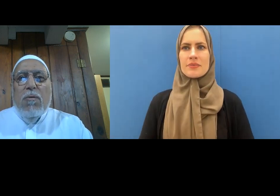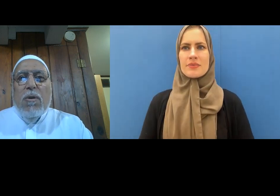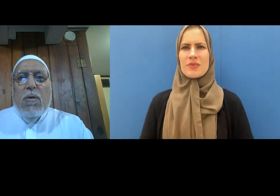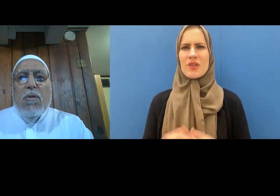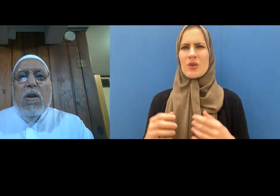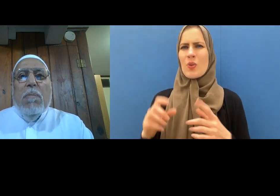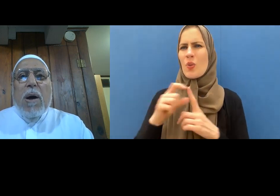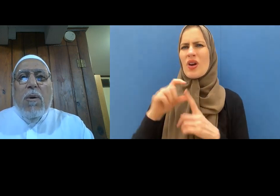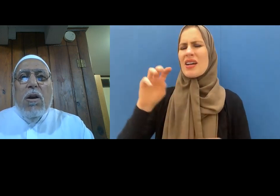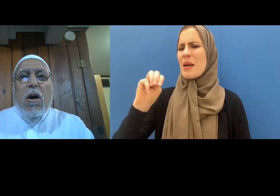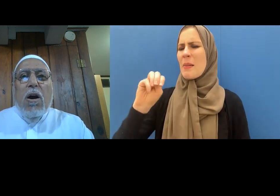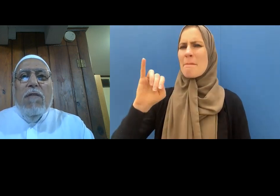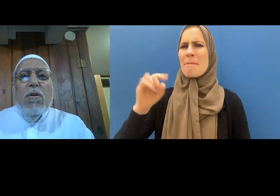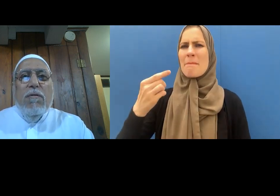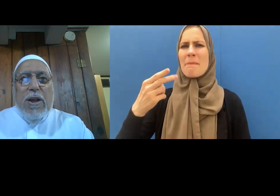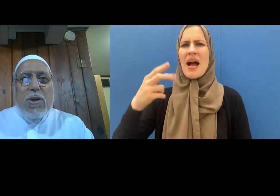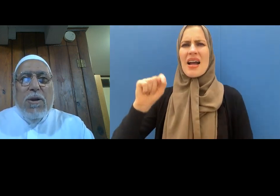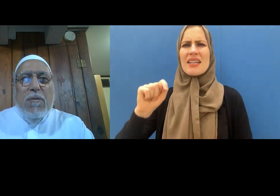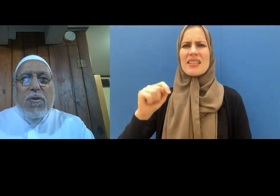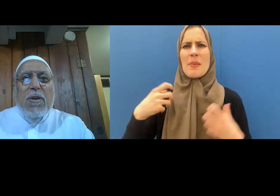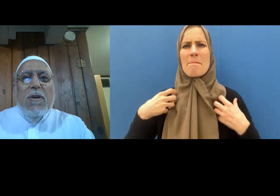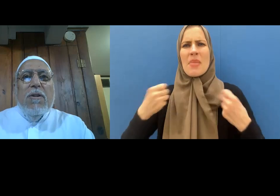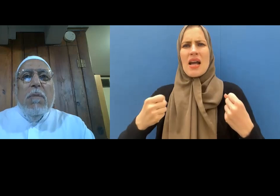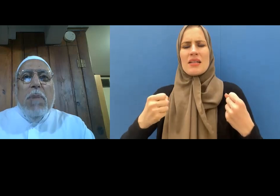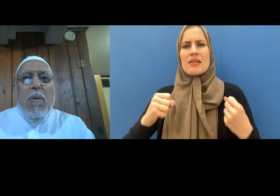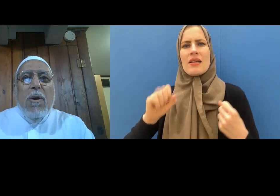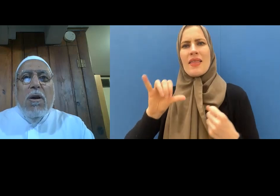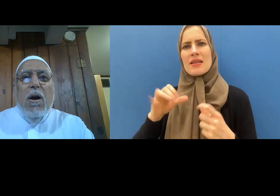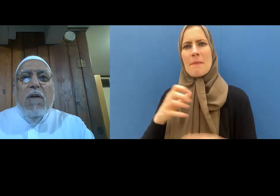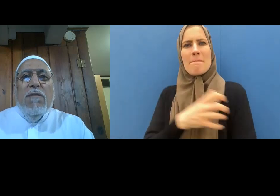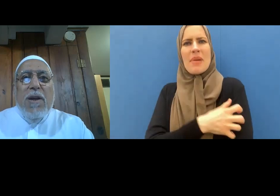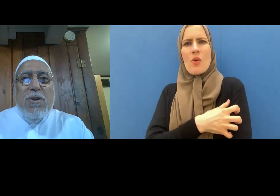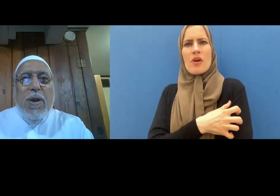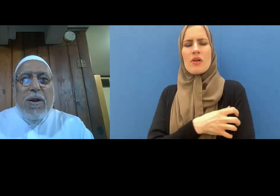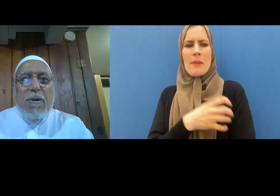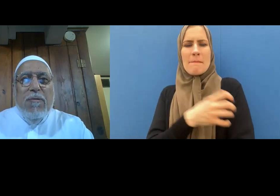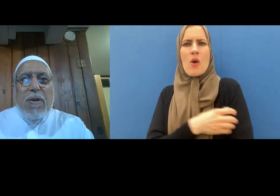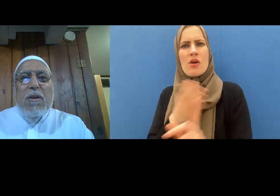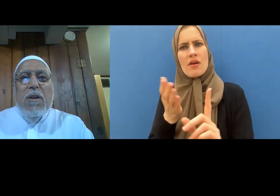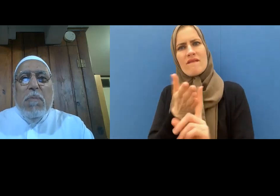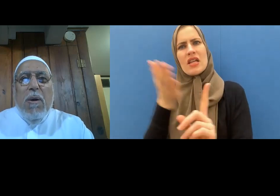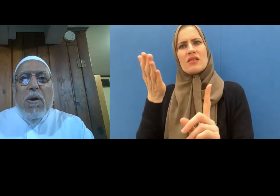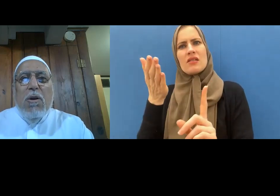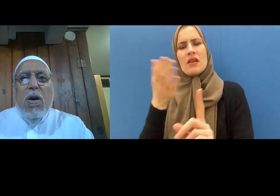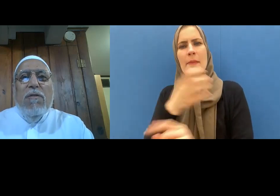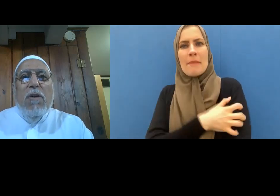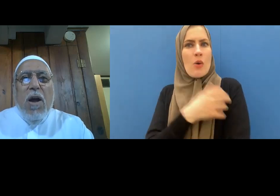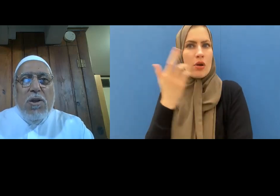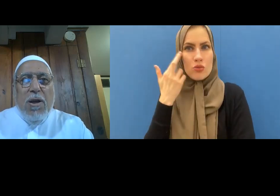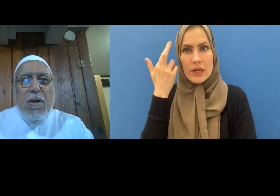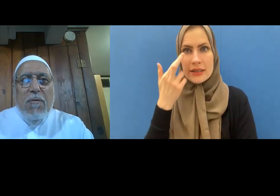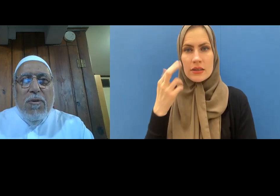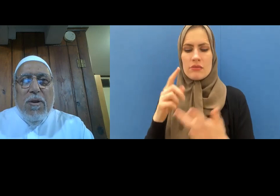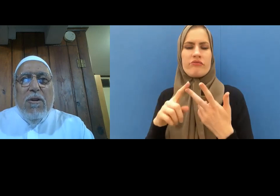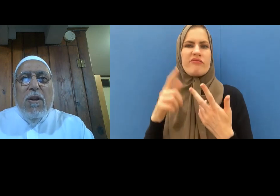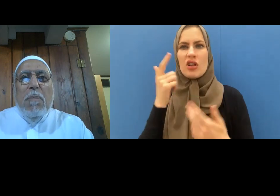here? The power of conviction, the power of reasoning, the power of